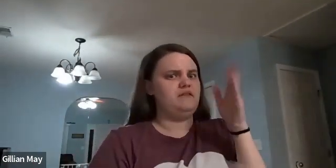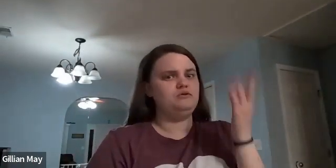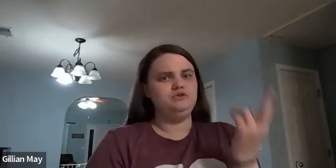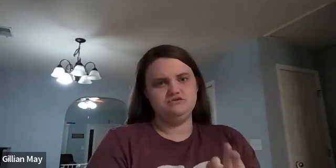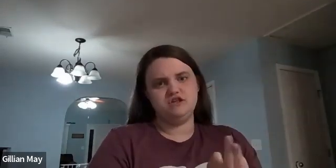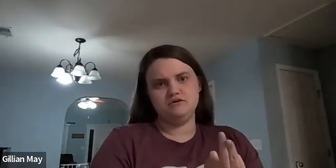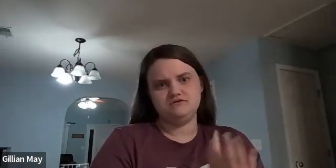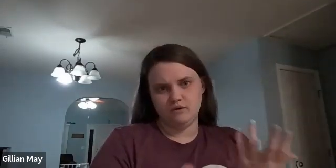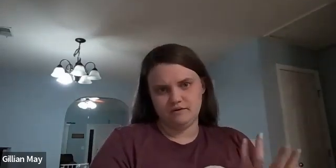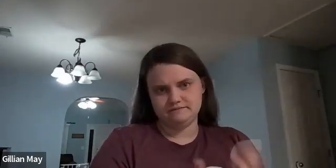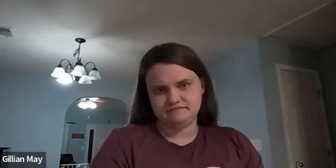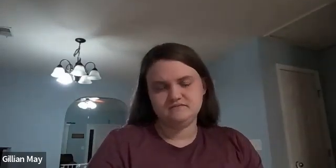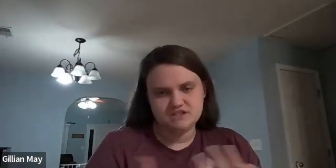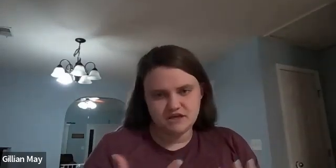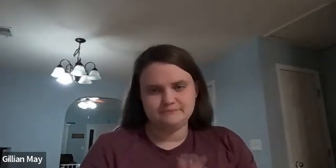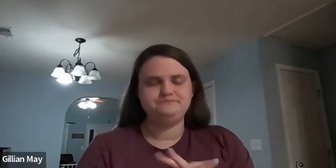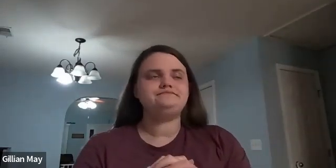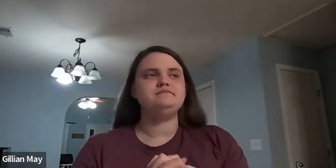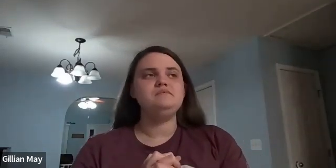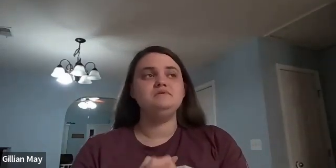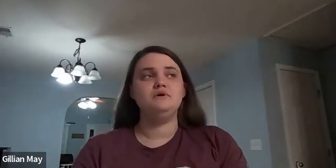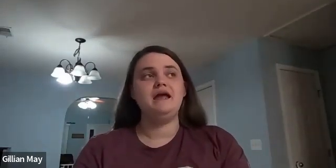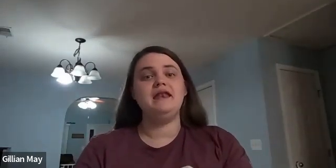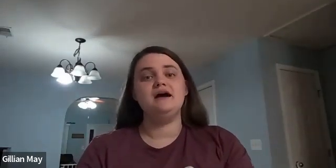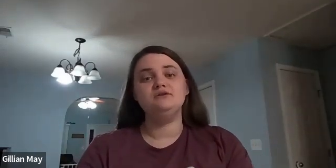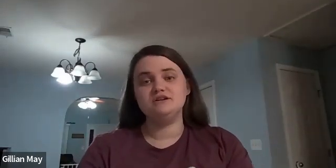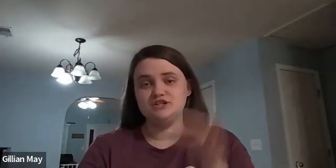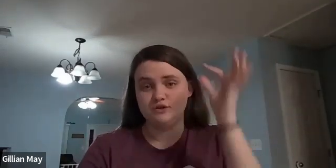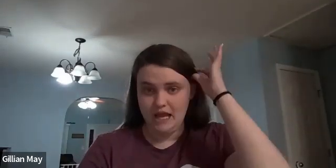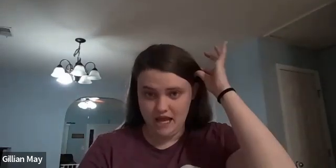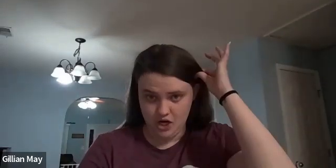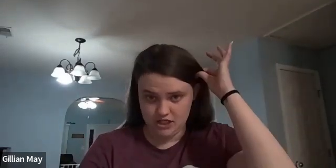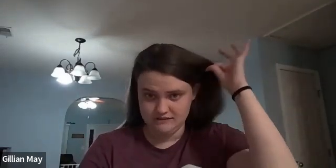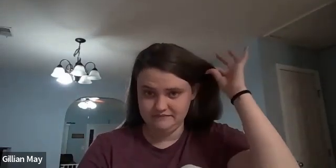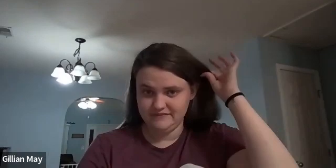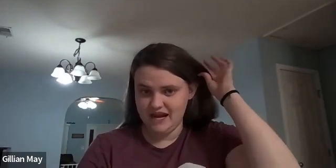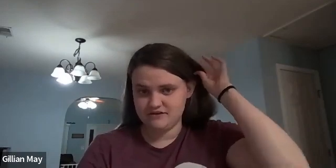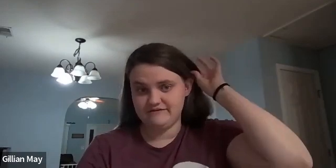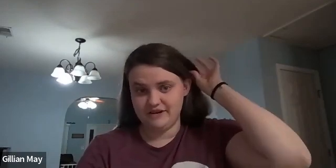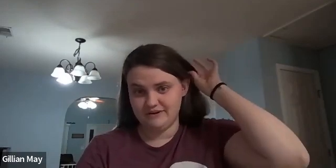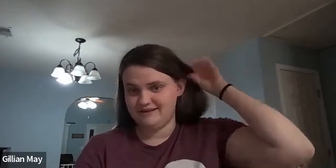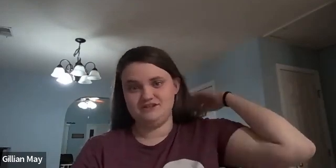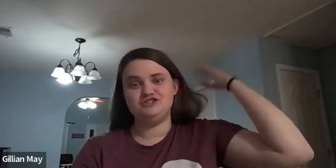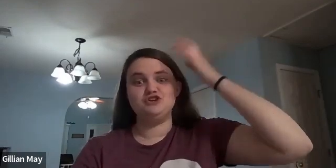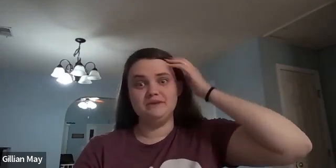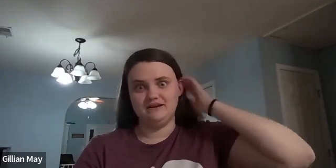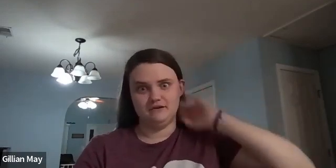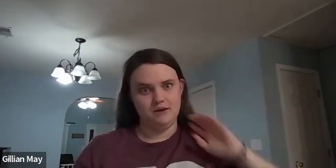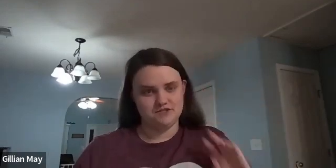they'll use those for. So, okay, now on to hair. Hair's a fun one because there's so many different options.